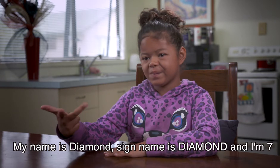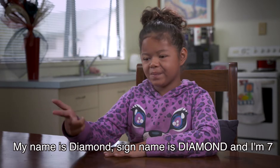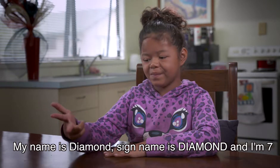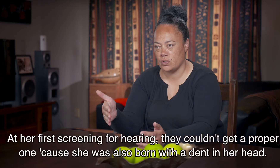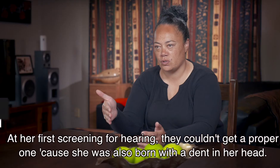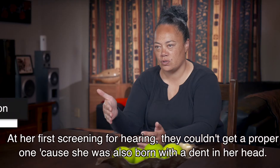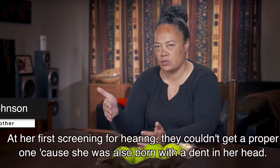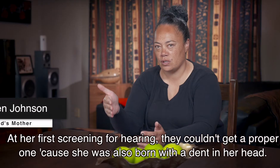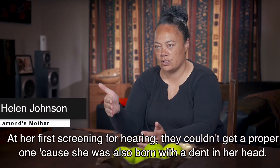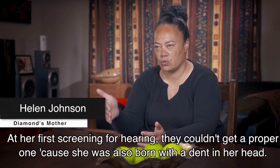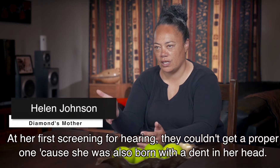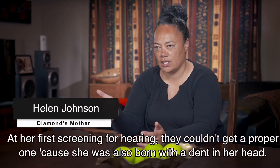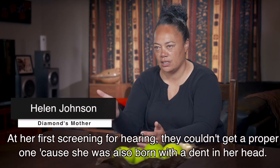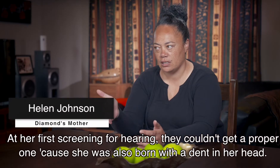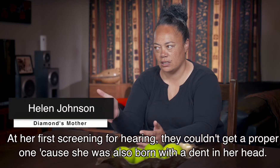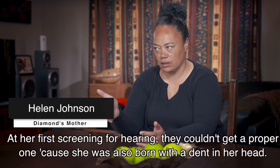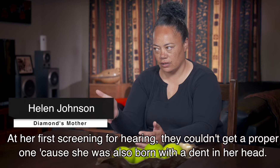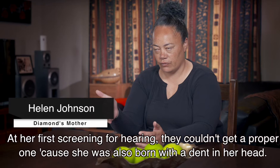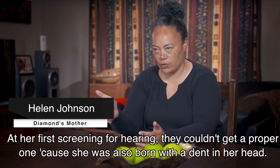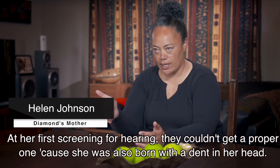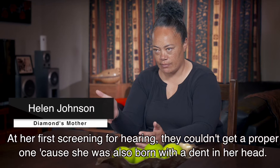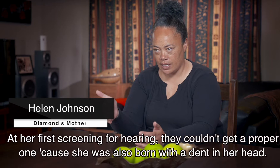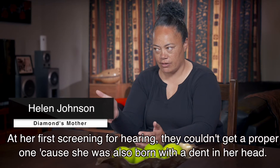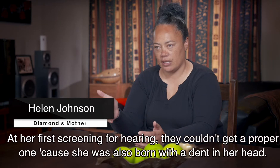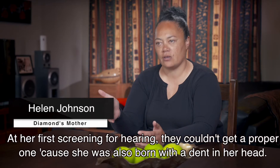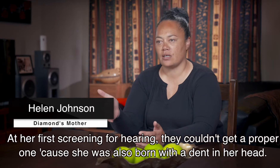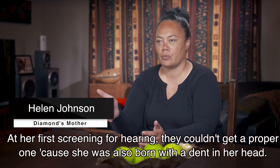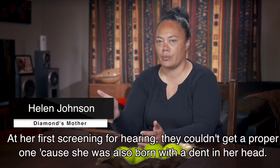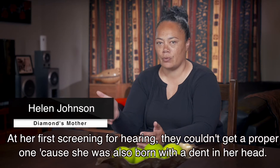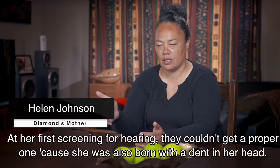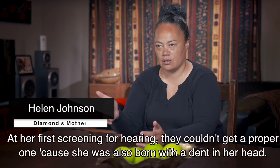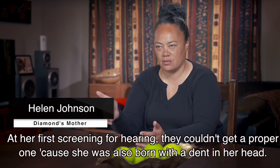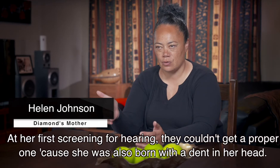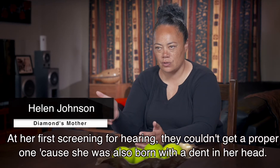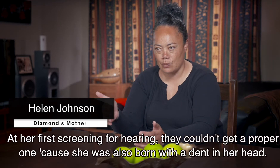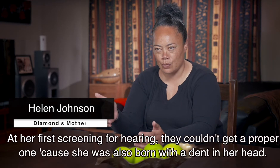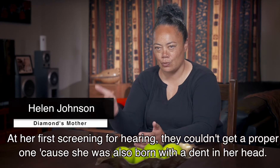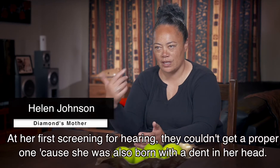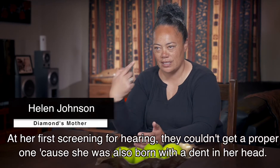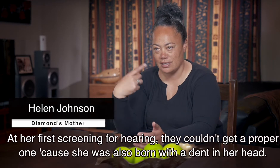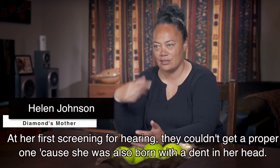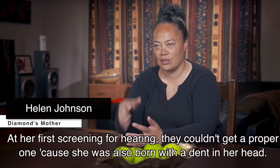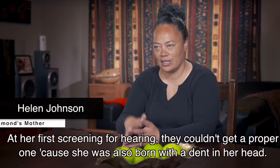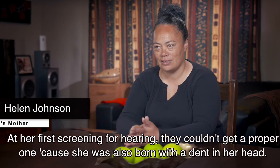her first screening for hearing. They couldn't get a proper one because she was also born with a dent in her head,